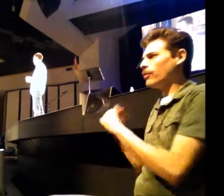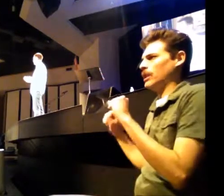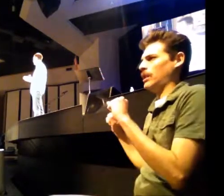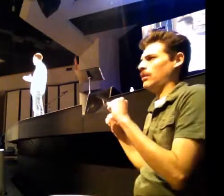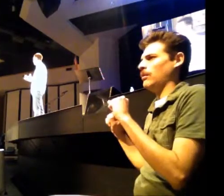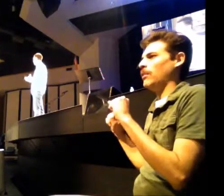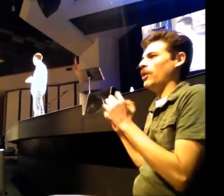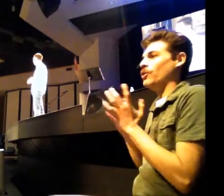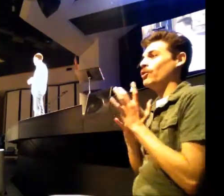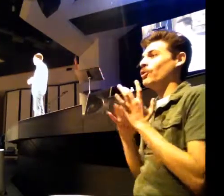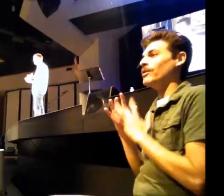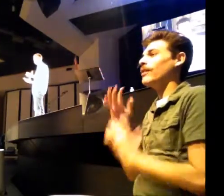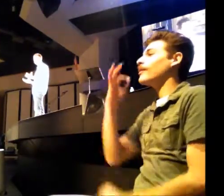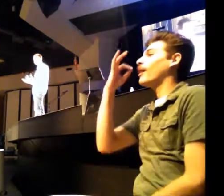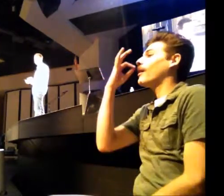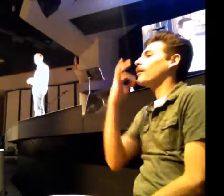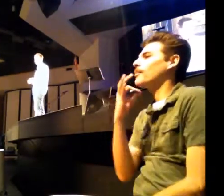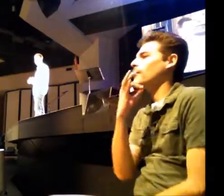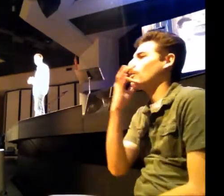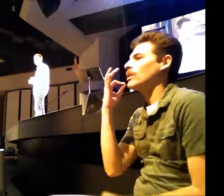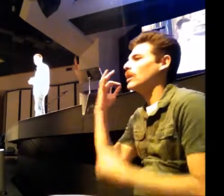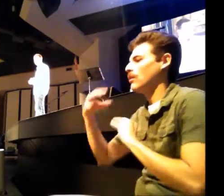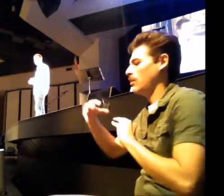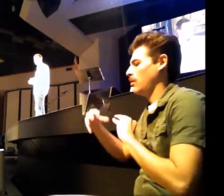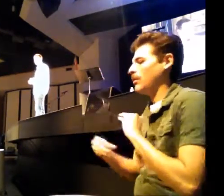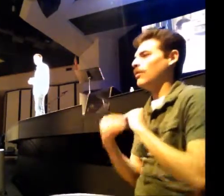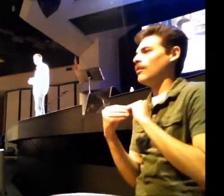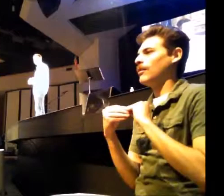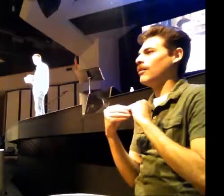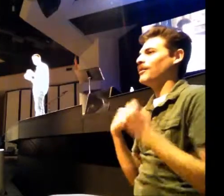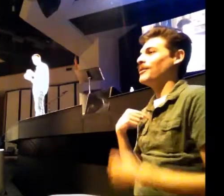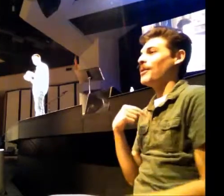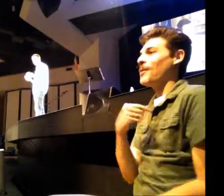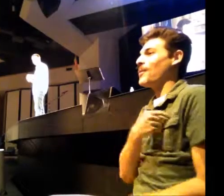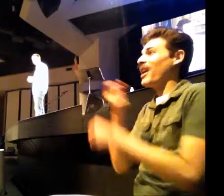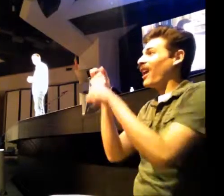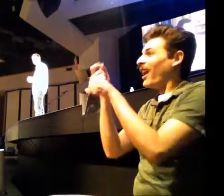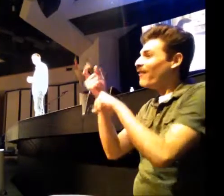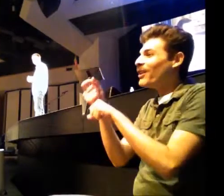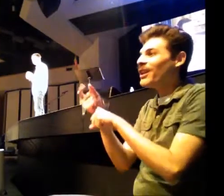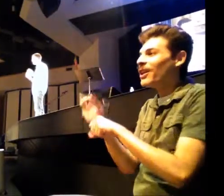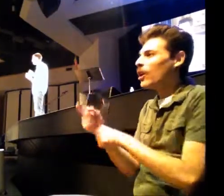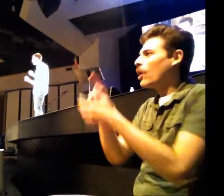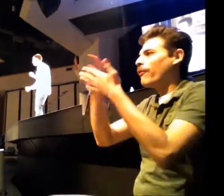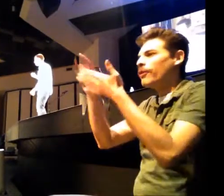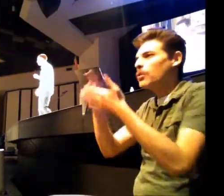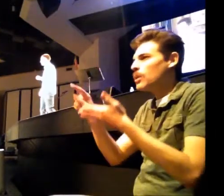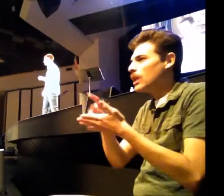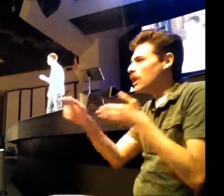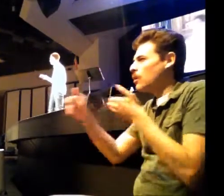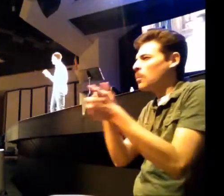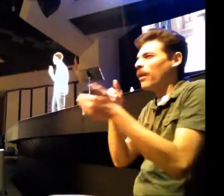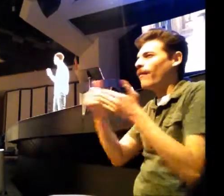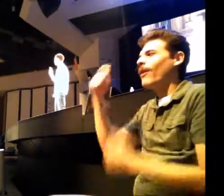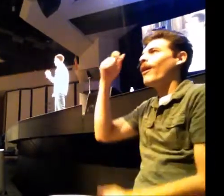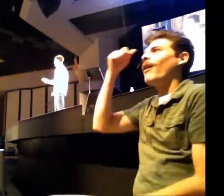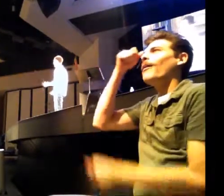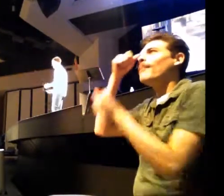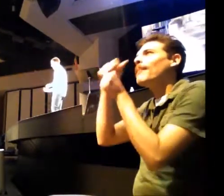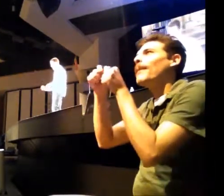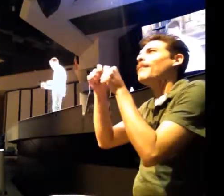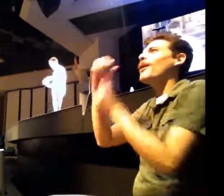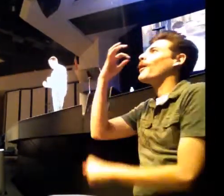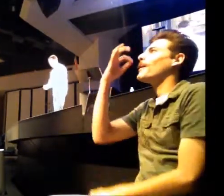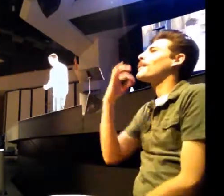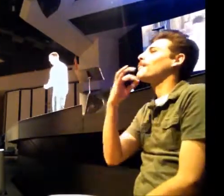month, year after year. And we take communion. And so there's something deeply significant. So let's spend the remainder of our time. I want to point to two